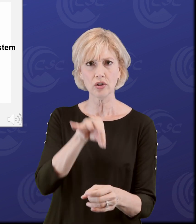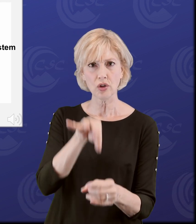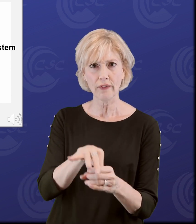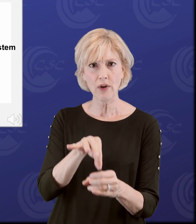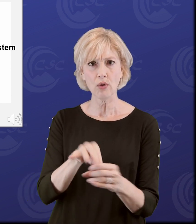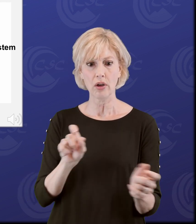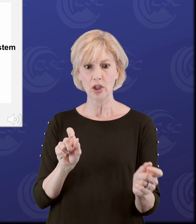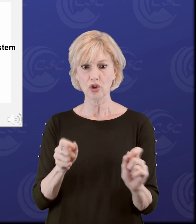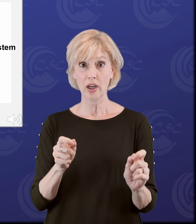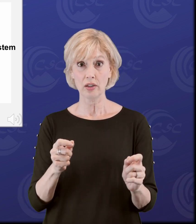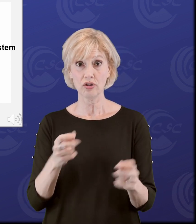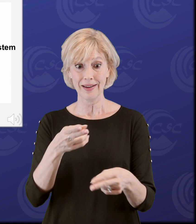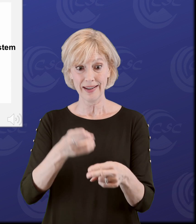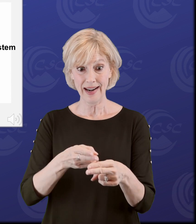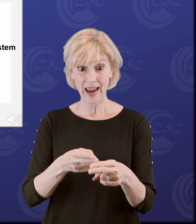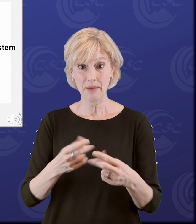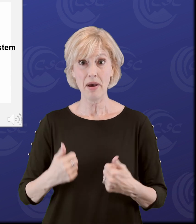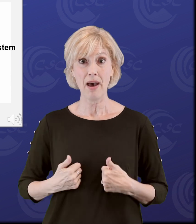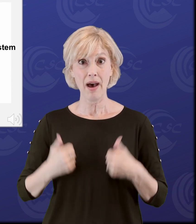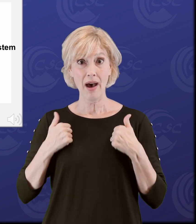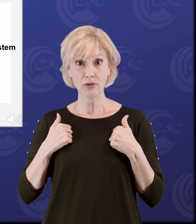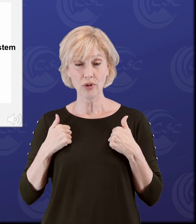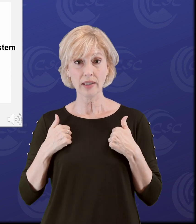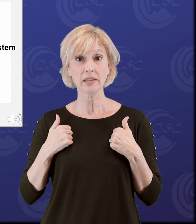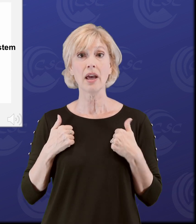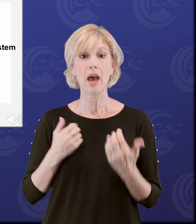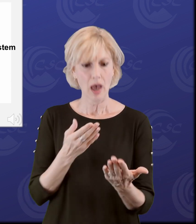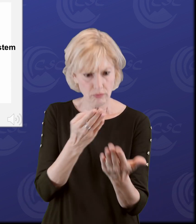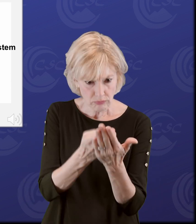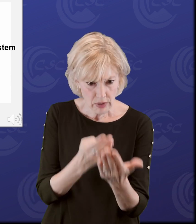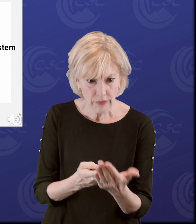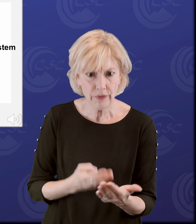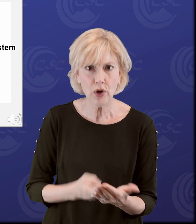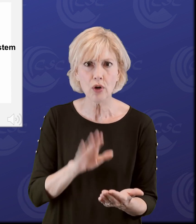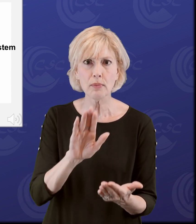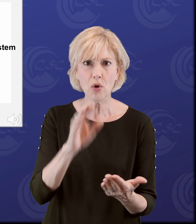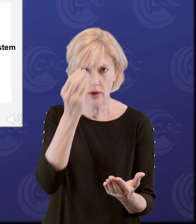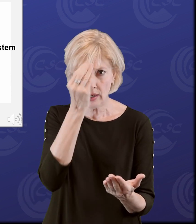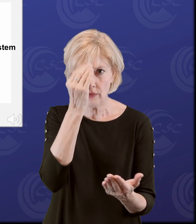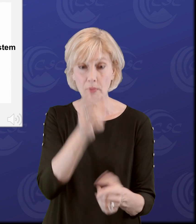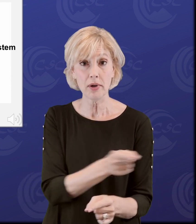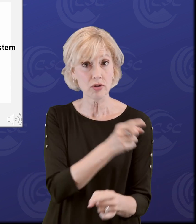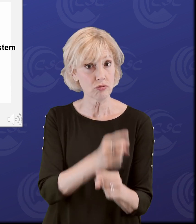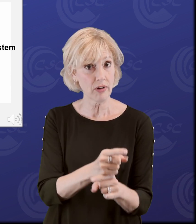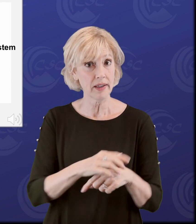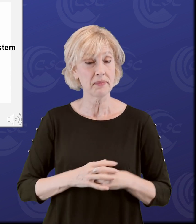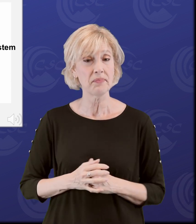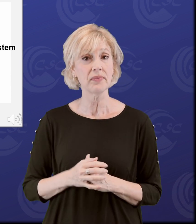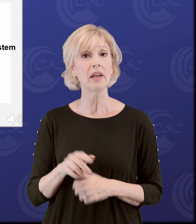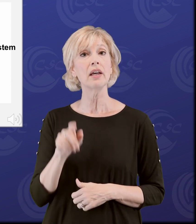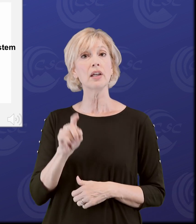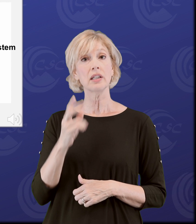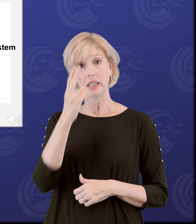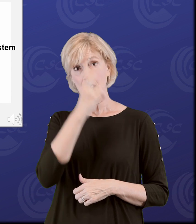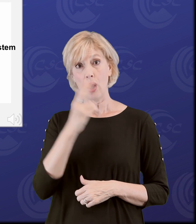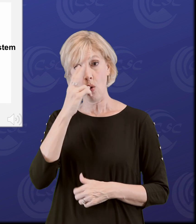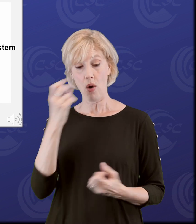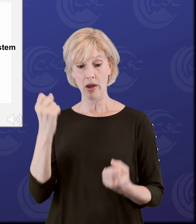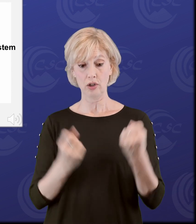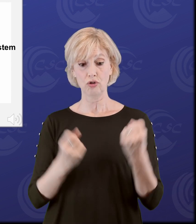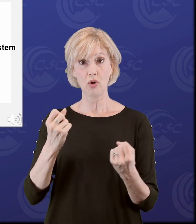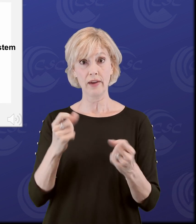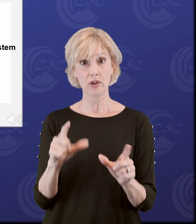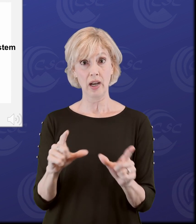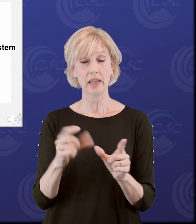address, and confirm your voter record. You will need your Hawaii driver's license or state ID and the last 4 digits of your social security